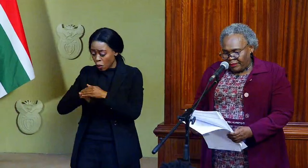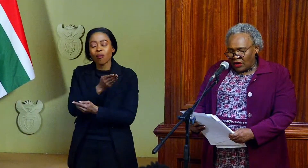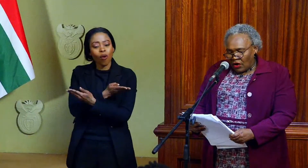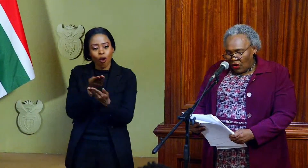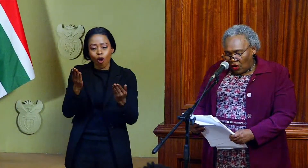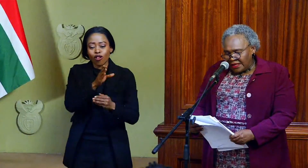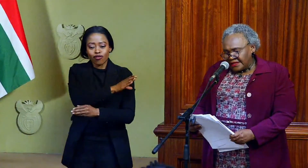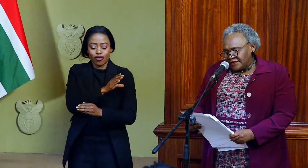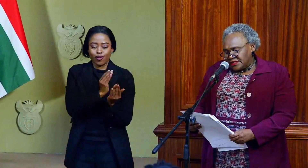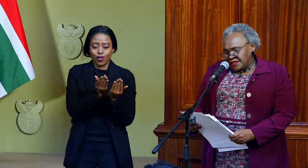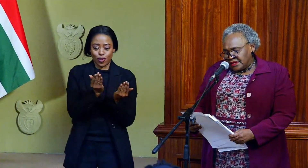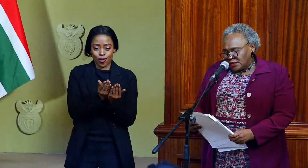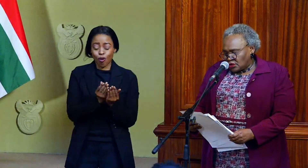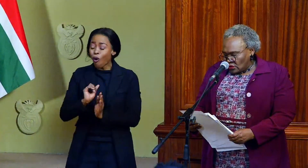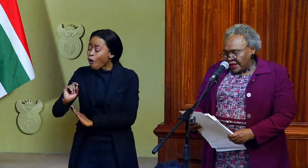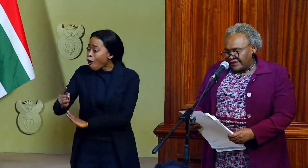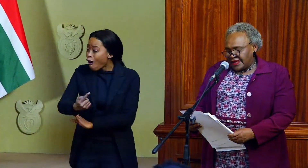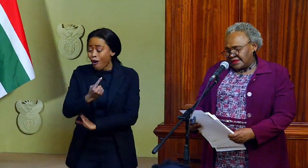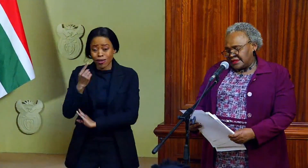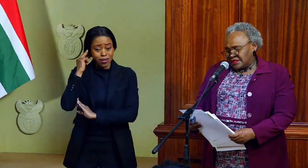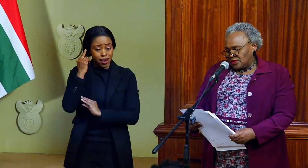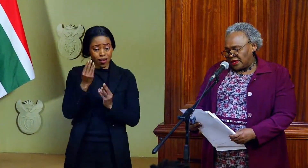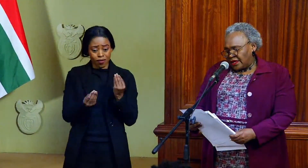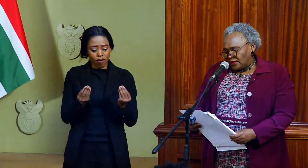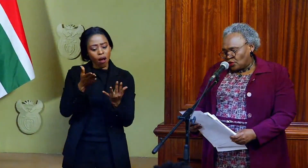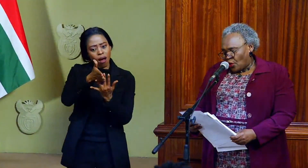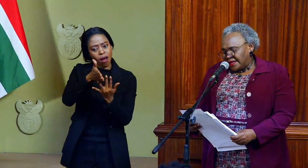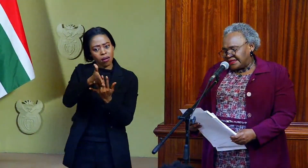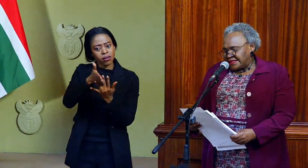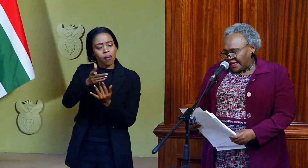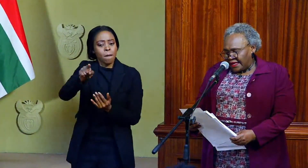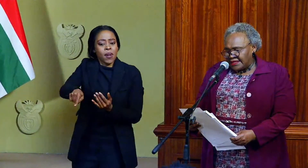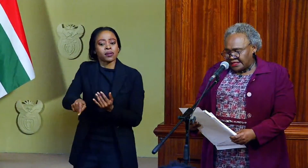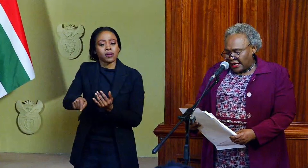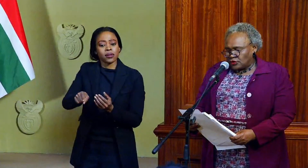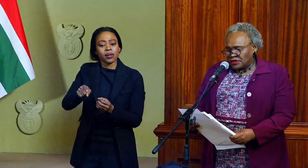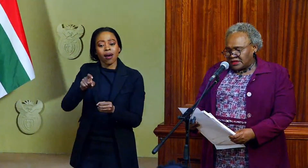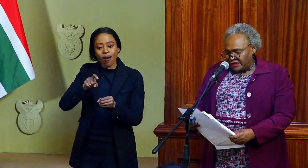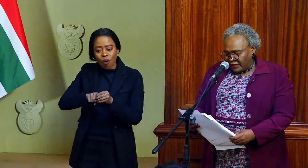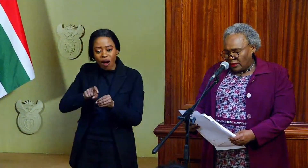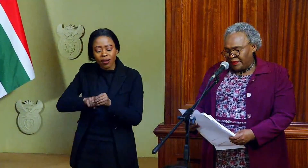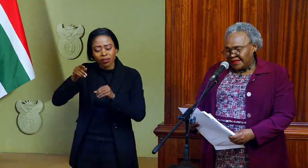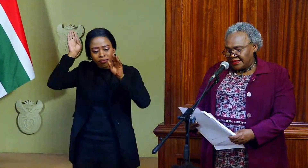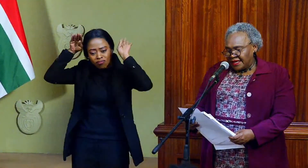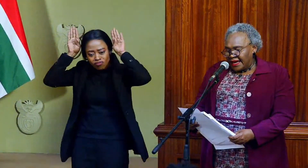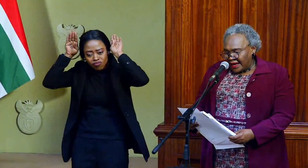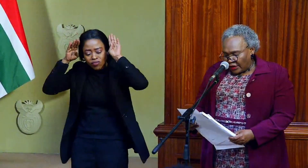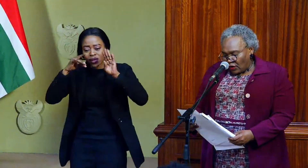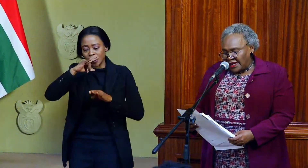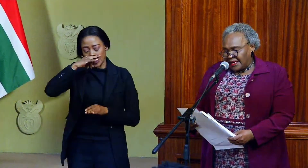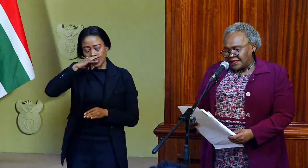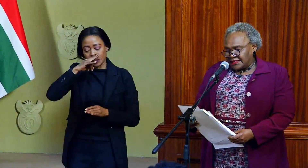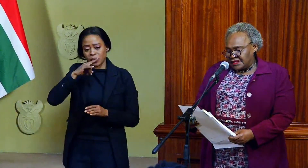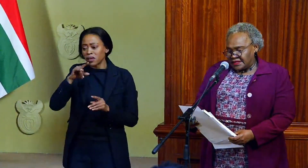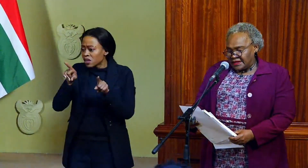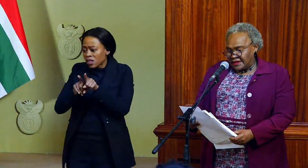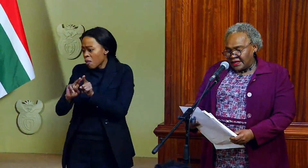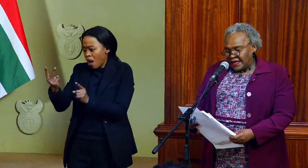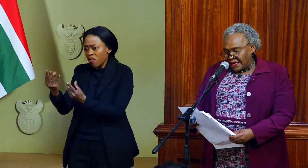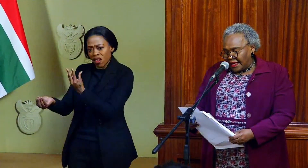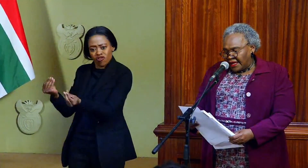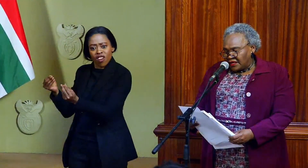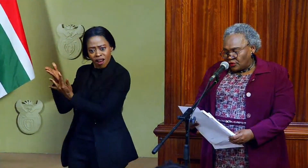schools. All deaf children should have access to quality early childhood development like all other